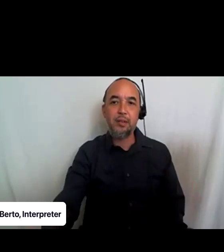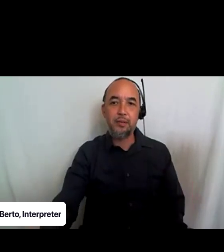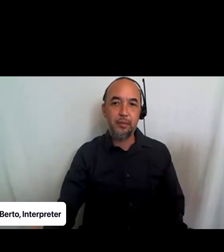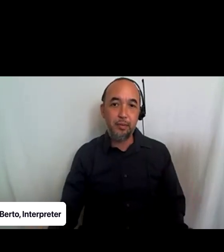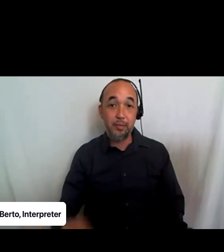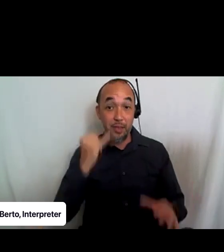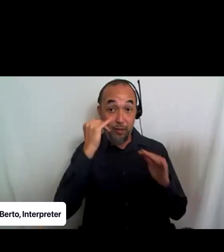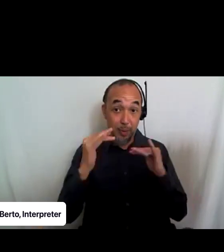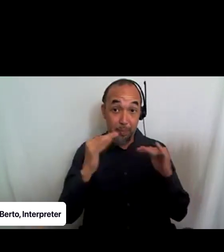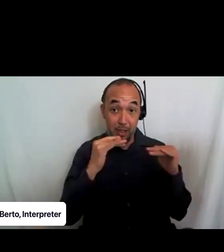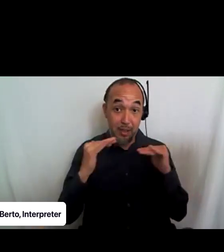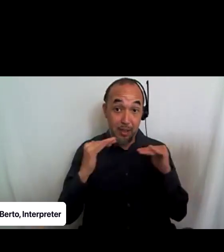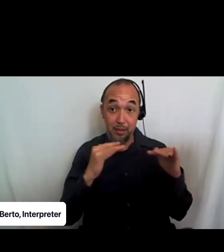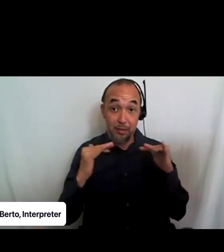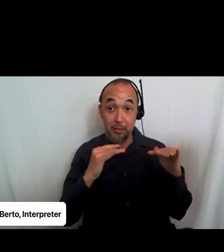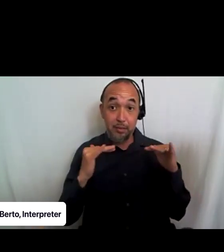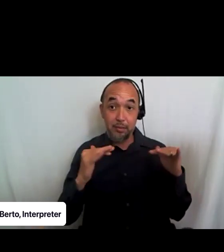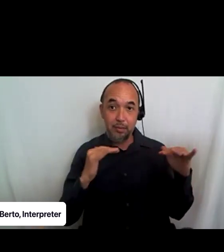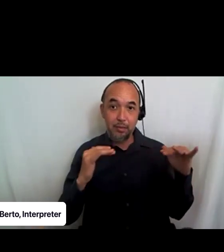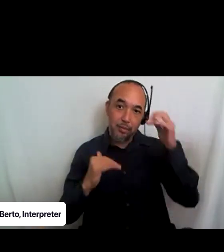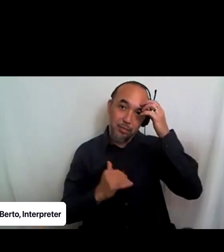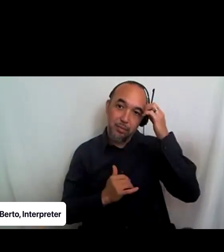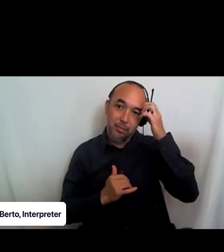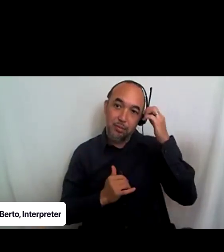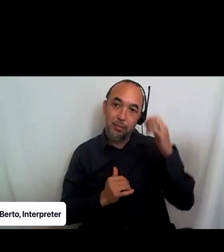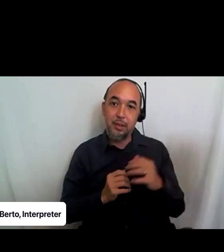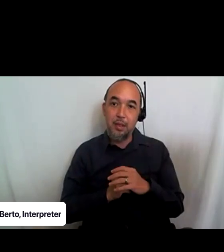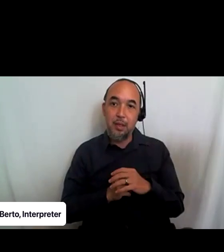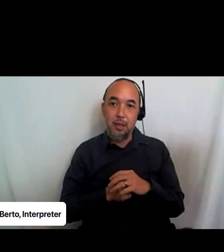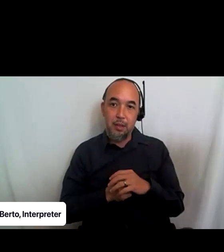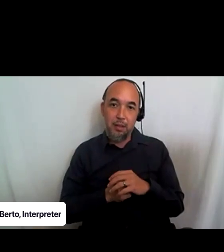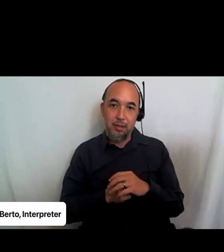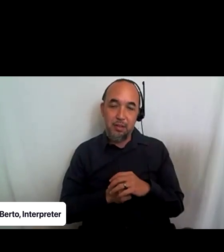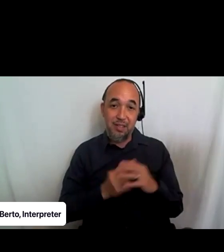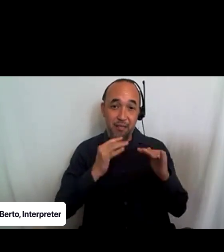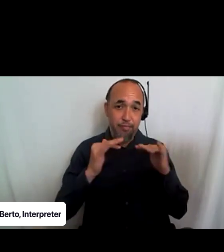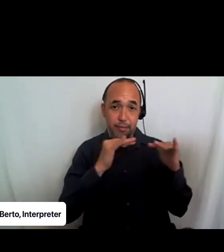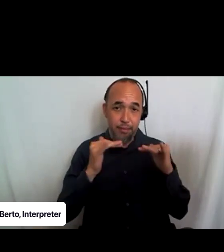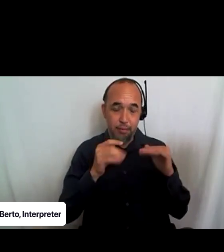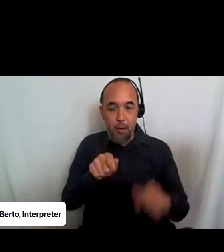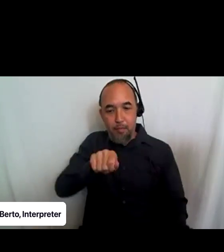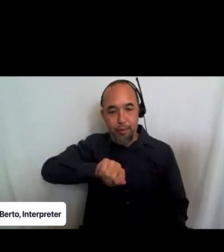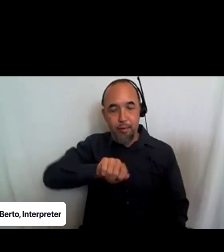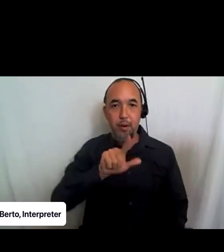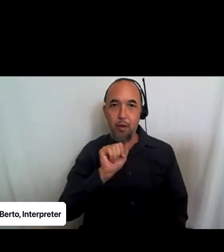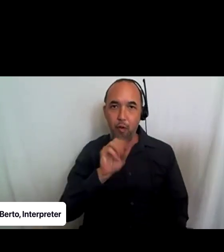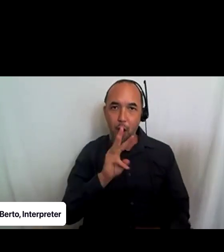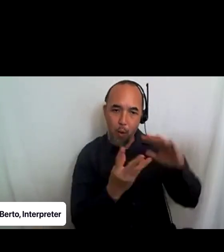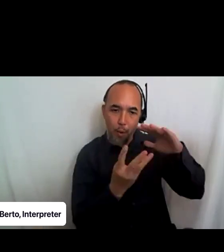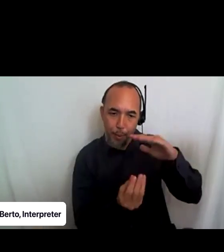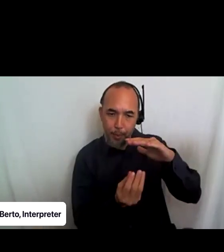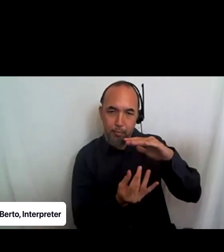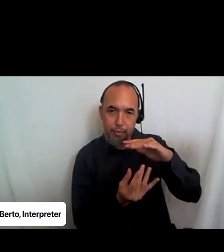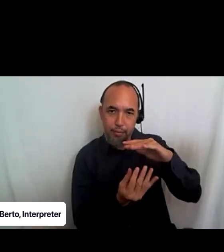bubbling, uh, you're about ready and just kind of turn down the heat to low and keep whisking it so it doesn't stick to the bottom of the